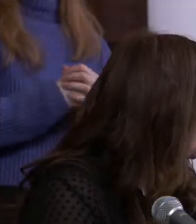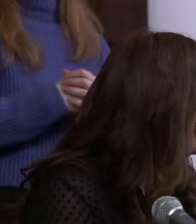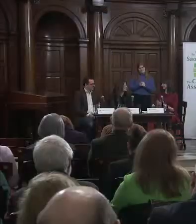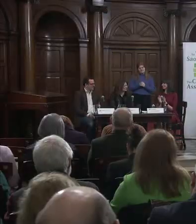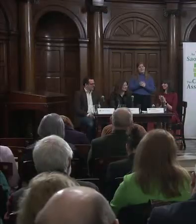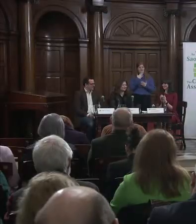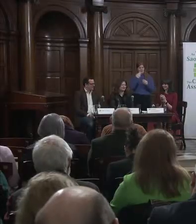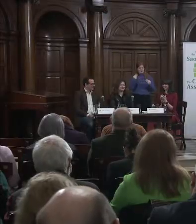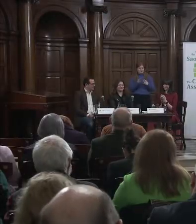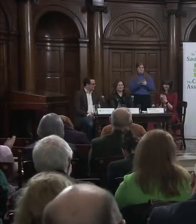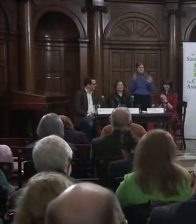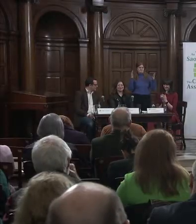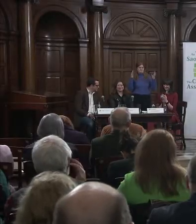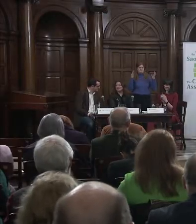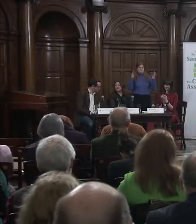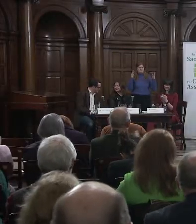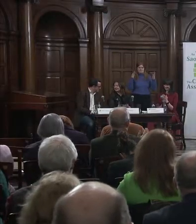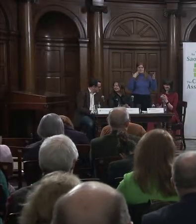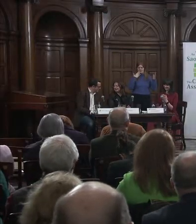Thank you so much. Thanks.